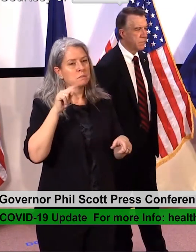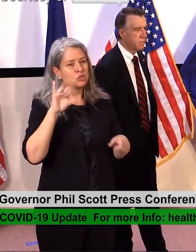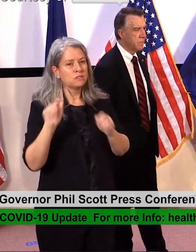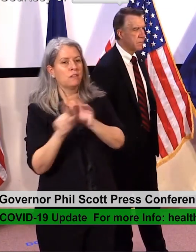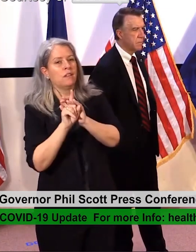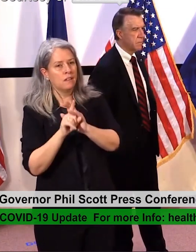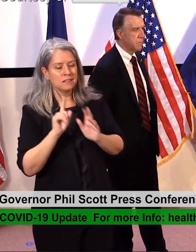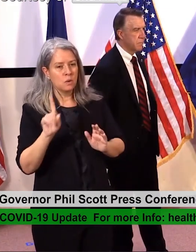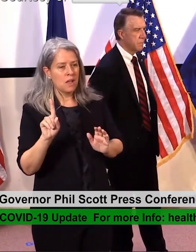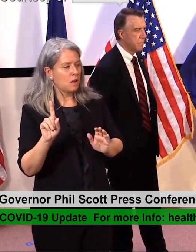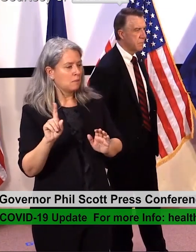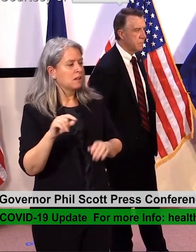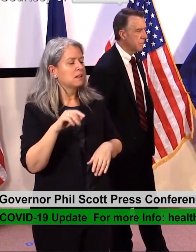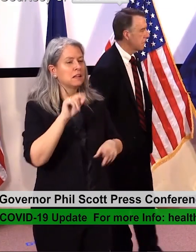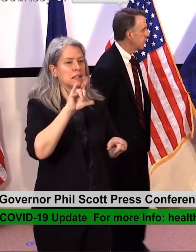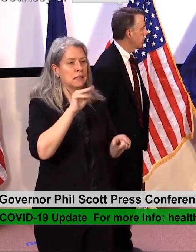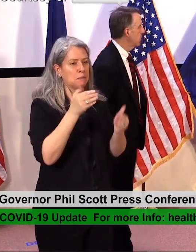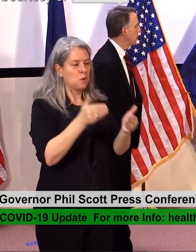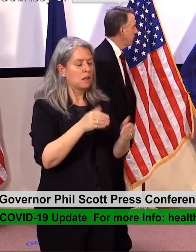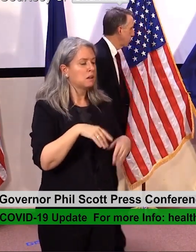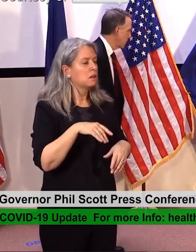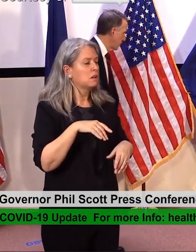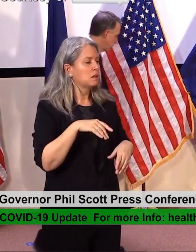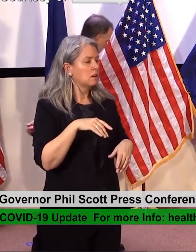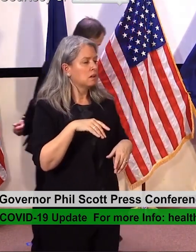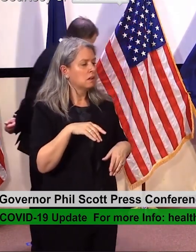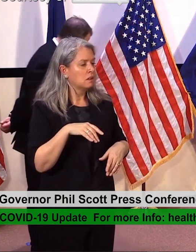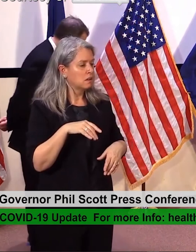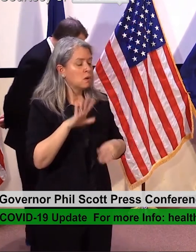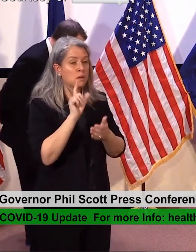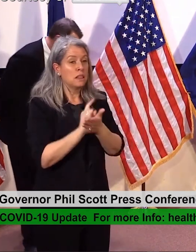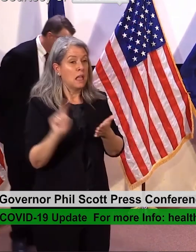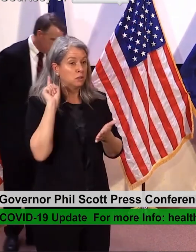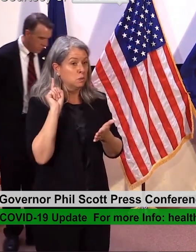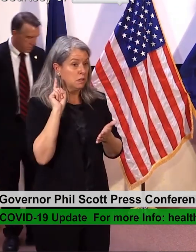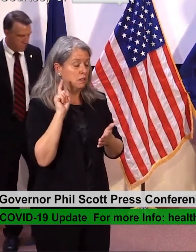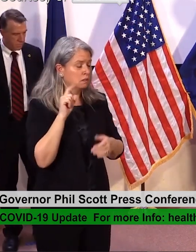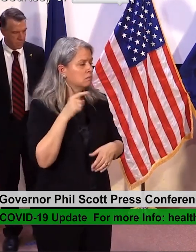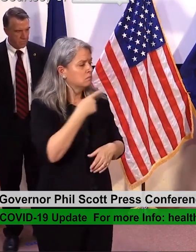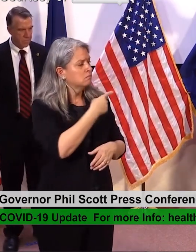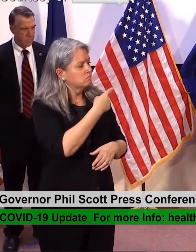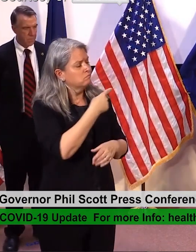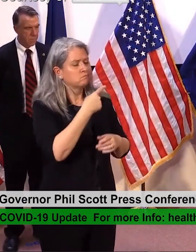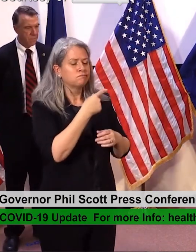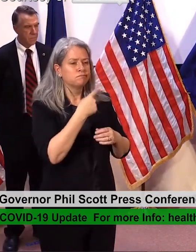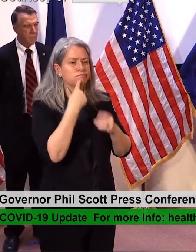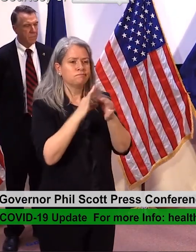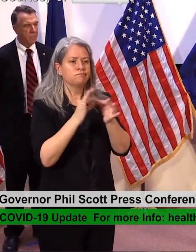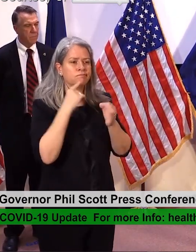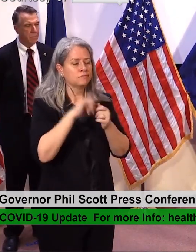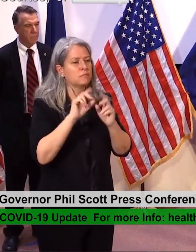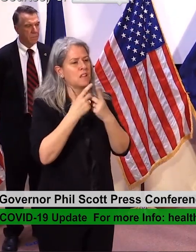by. Go ahead, Liam. Thanks. Yeah, a week ago, Commissioner said that the health department was